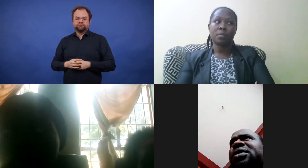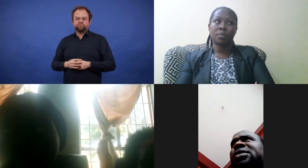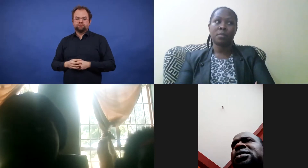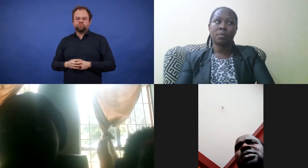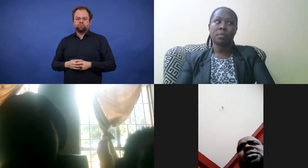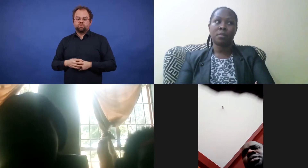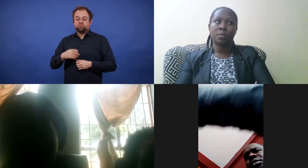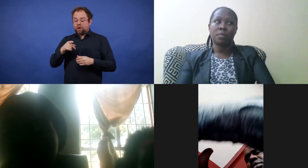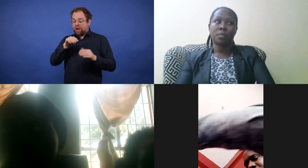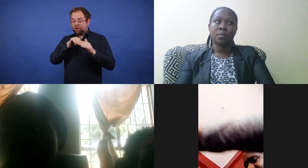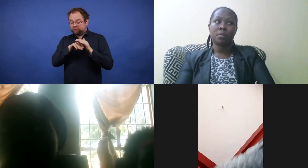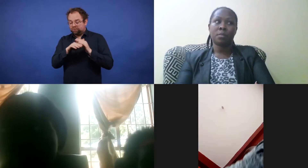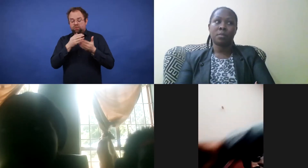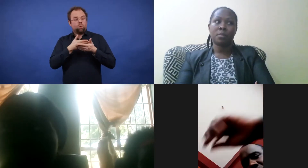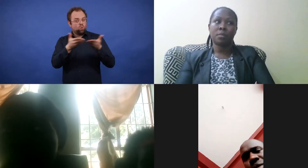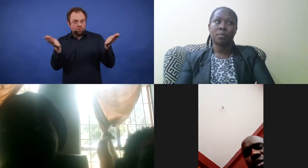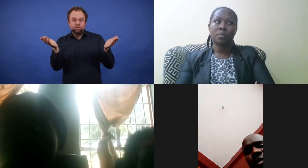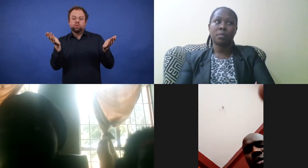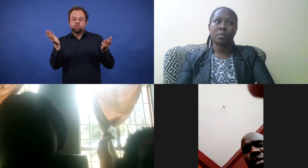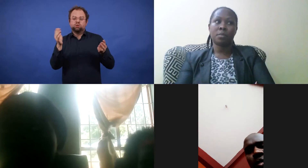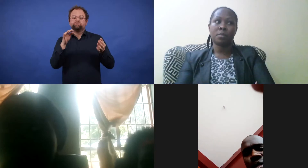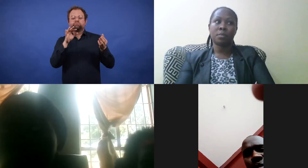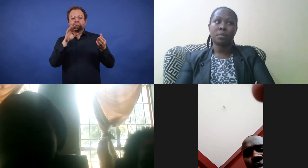sure that the